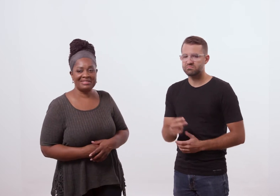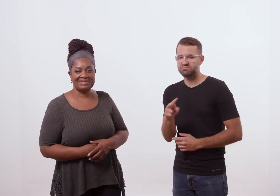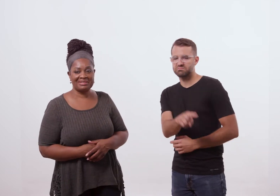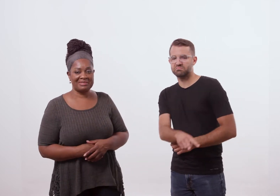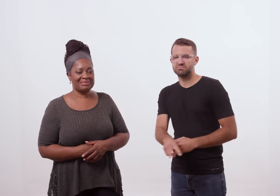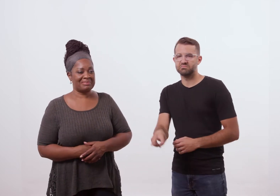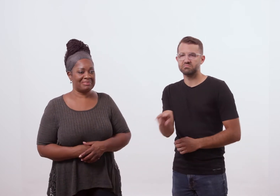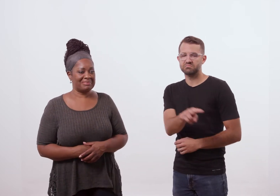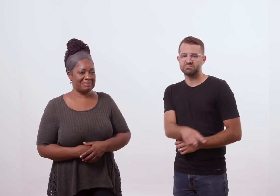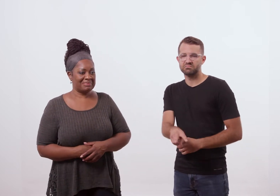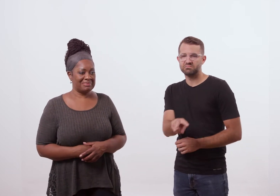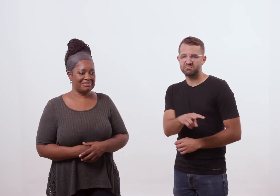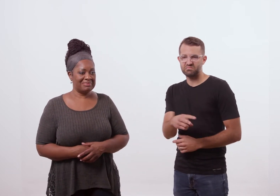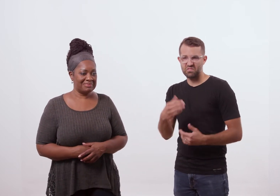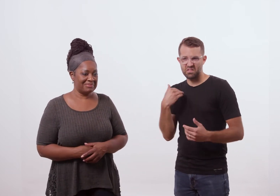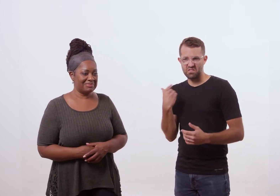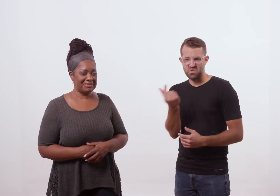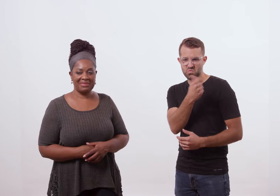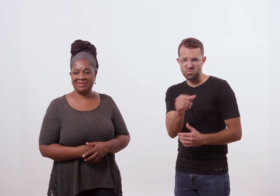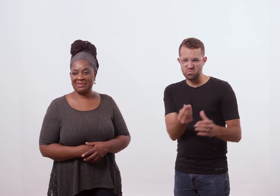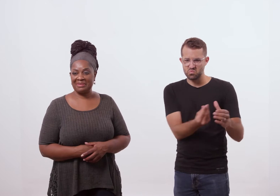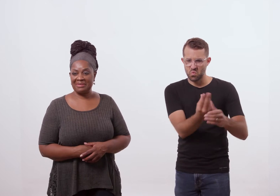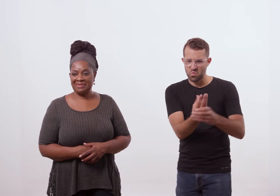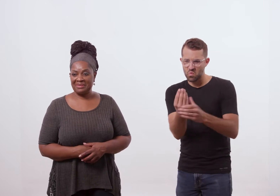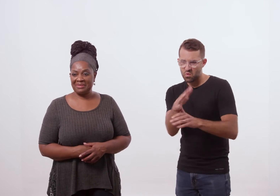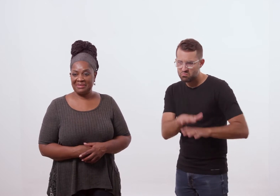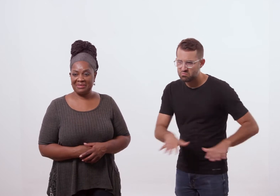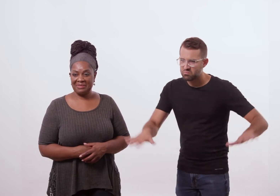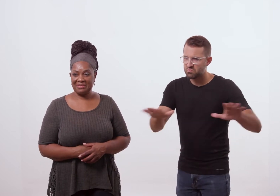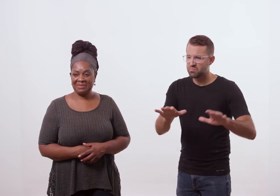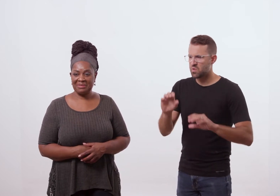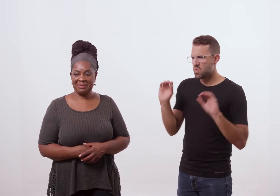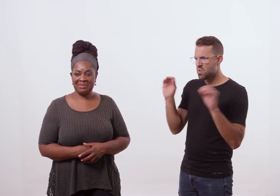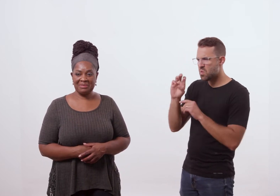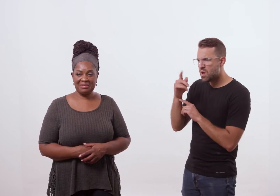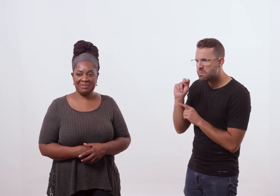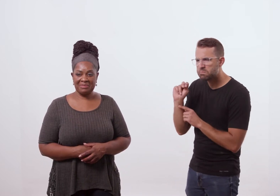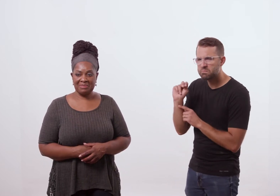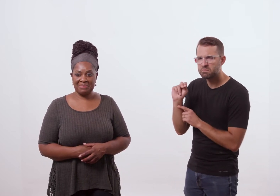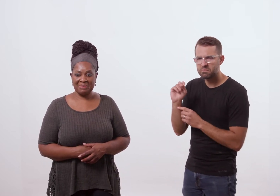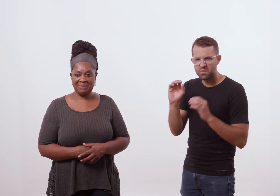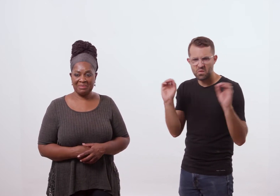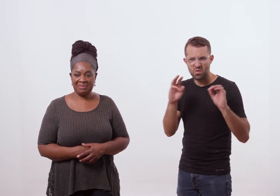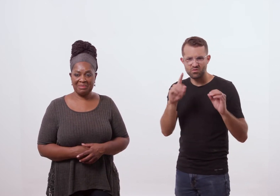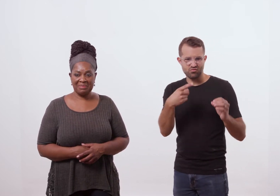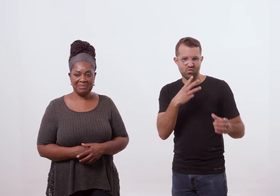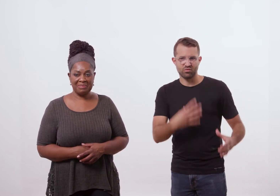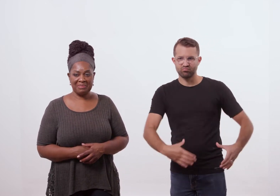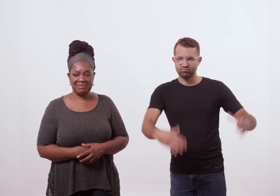They move among green growing things. No sign of weapons. And that water hole? No barriers protected.